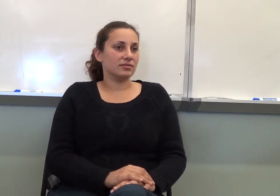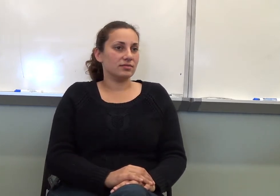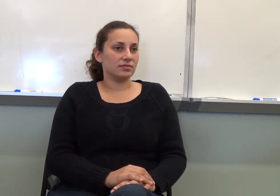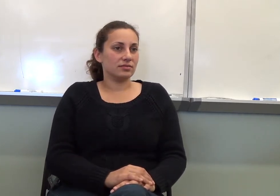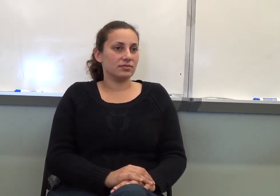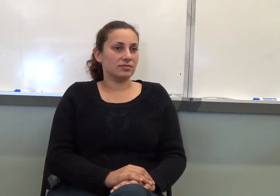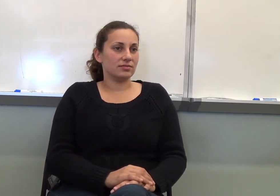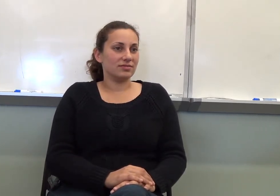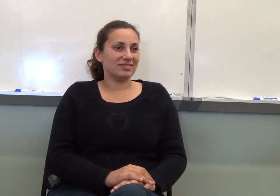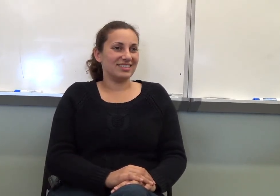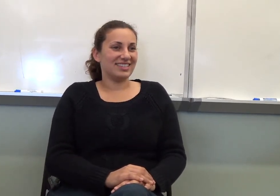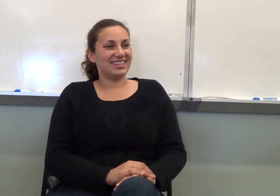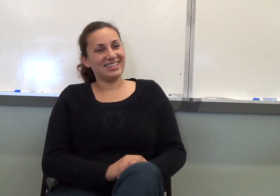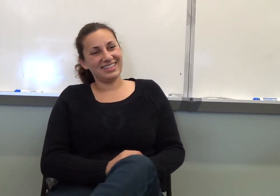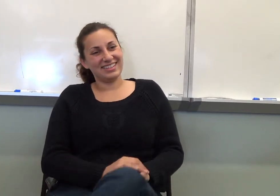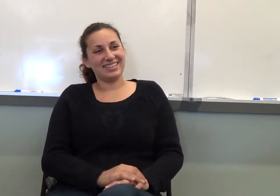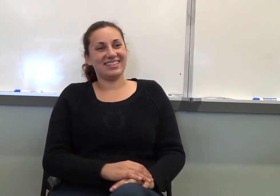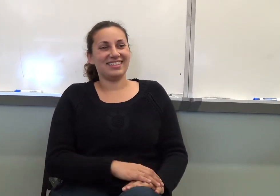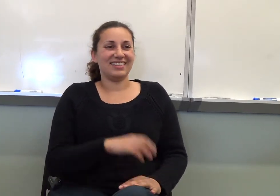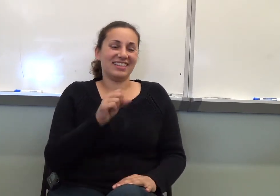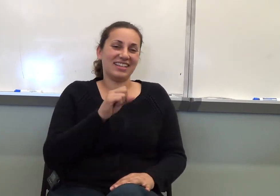this is amazingly easy.